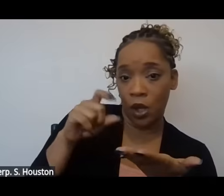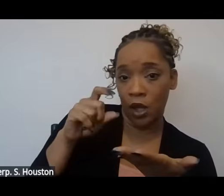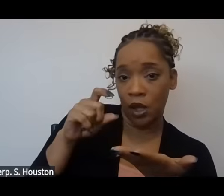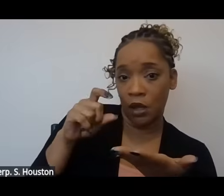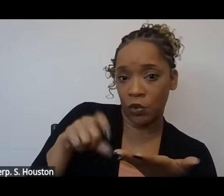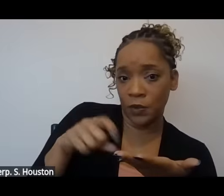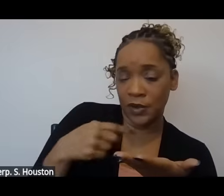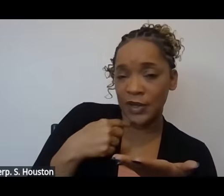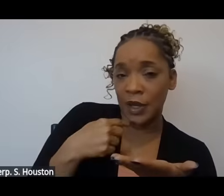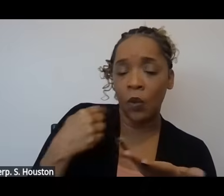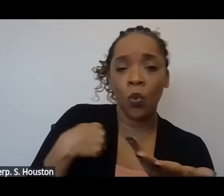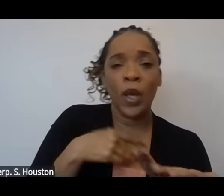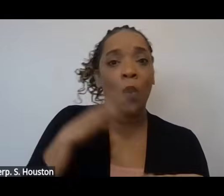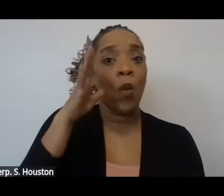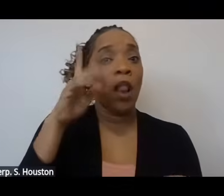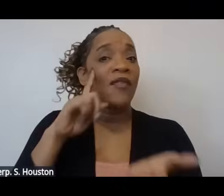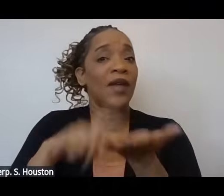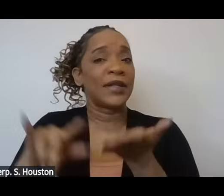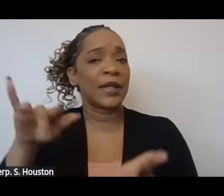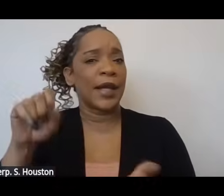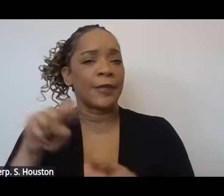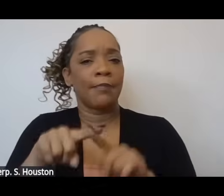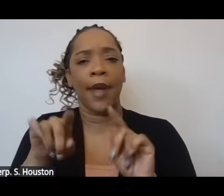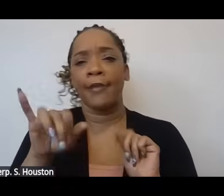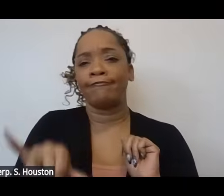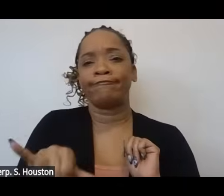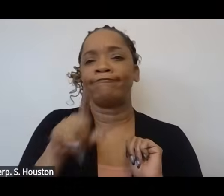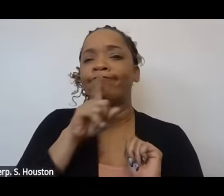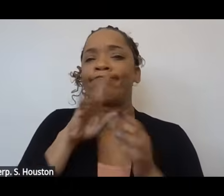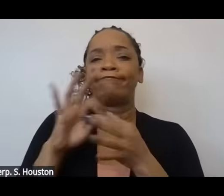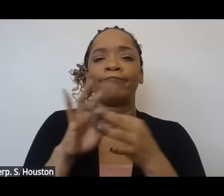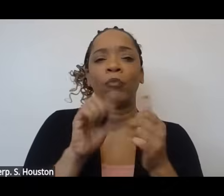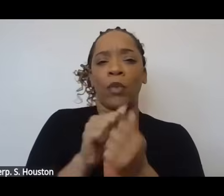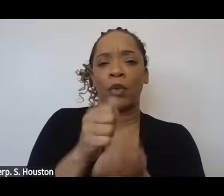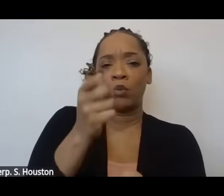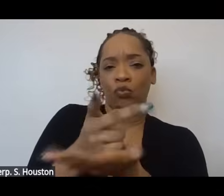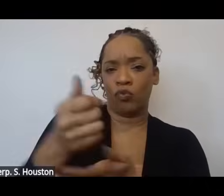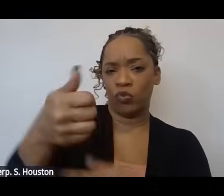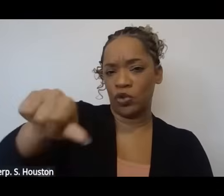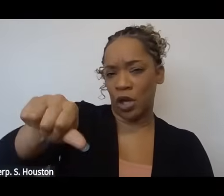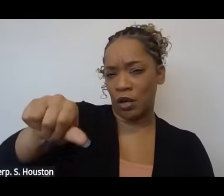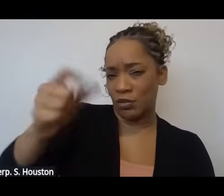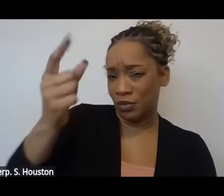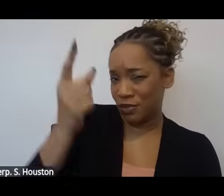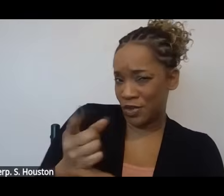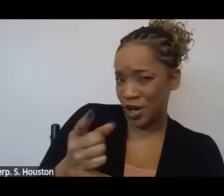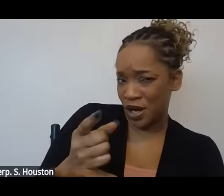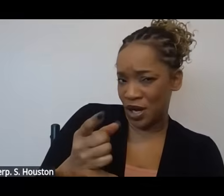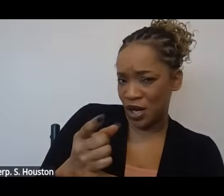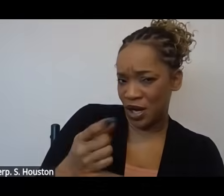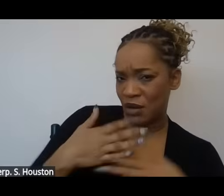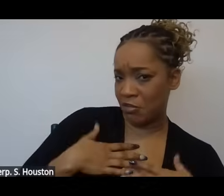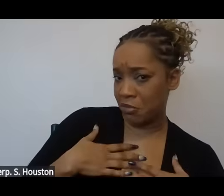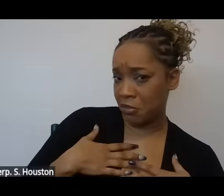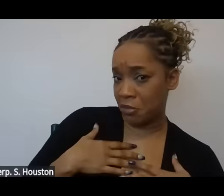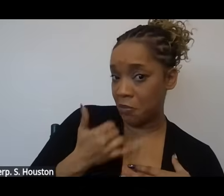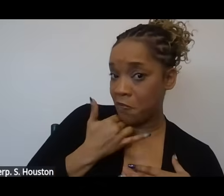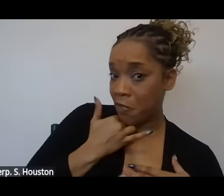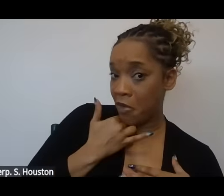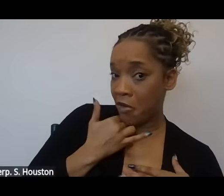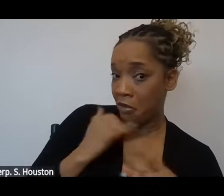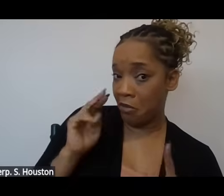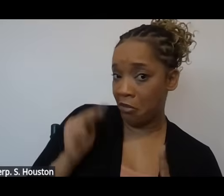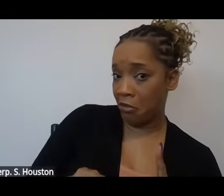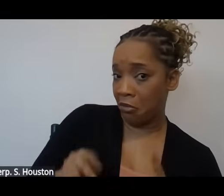with whether we've approved or rejected a petition. You're not reading it that way? So